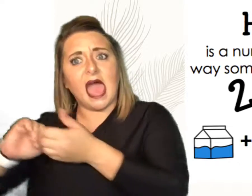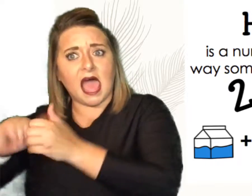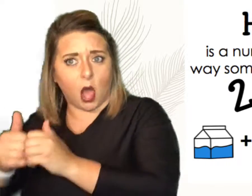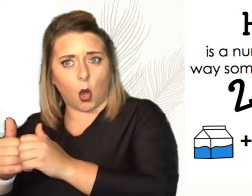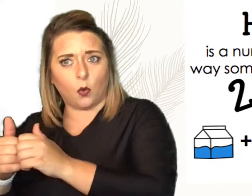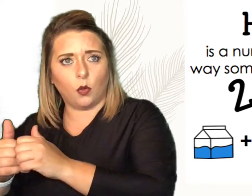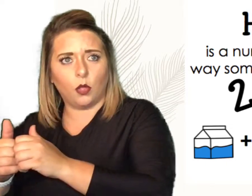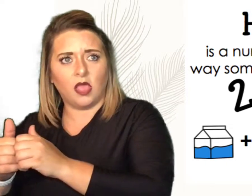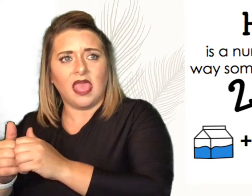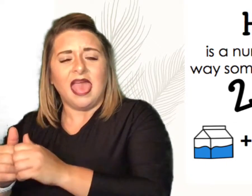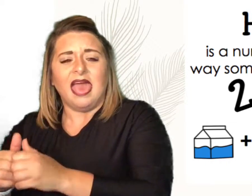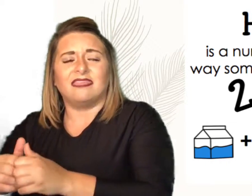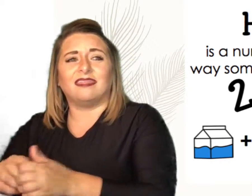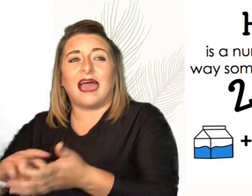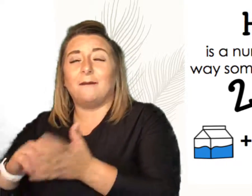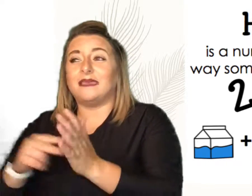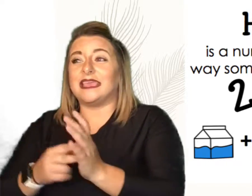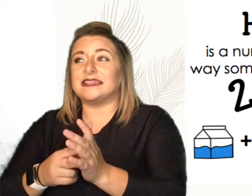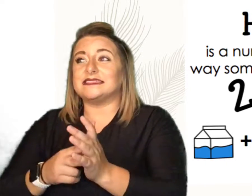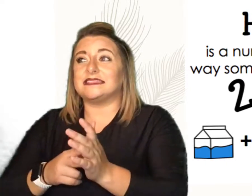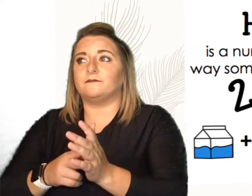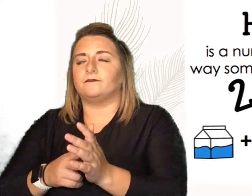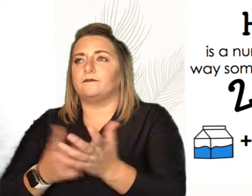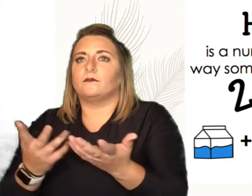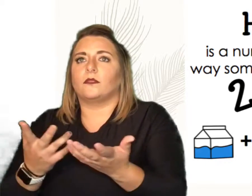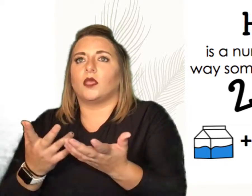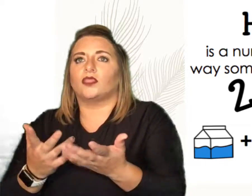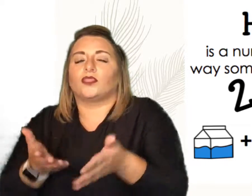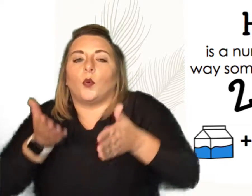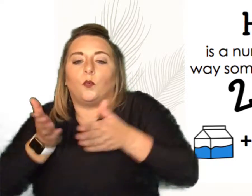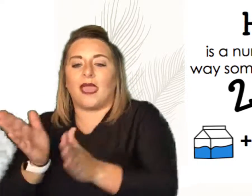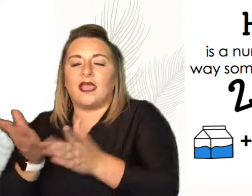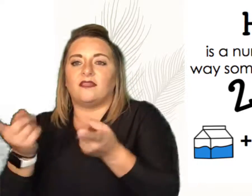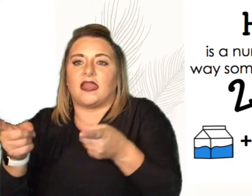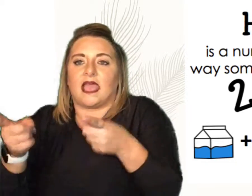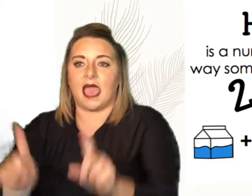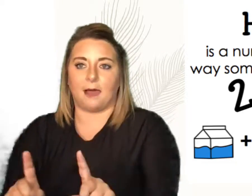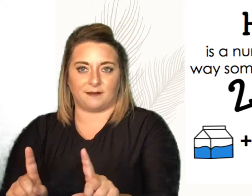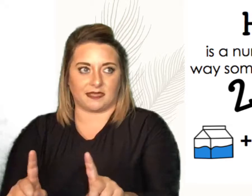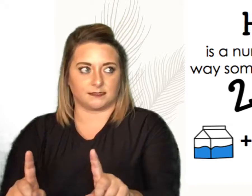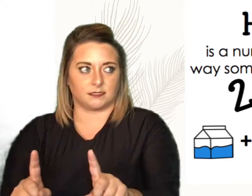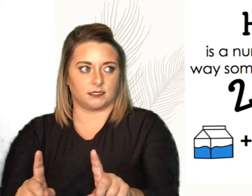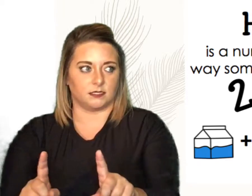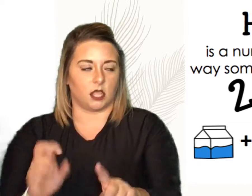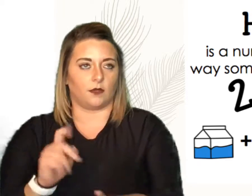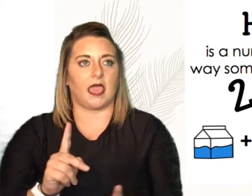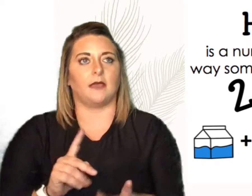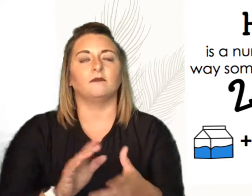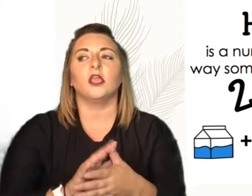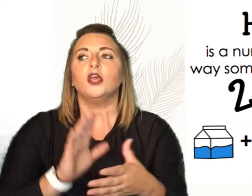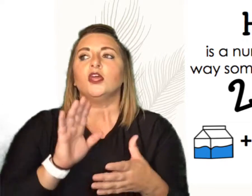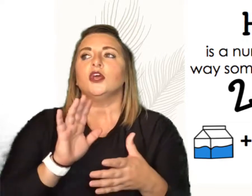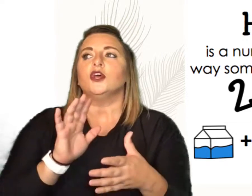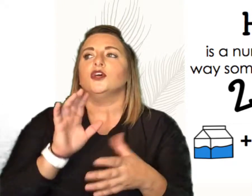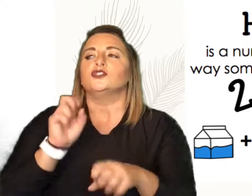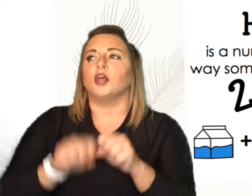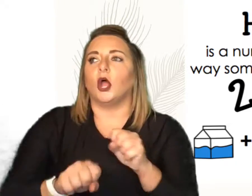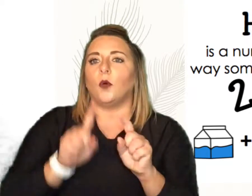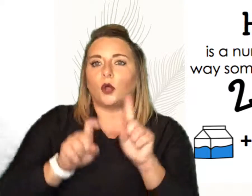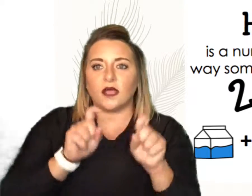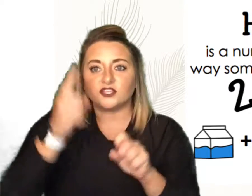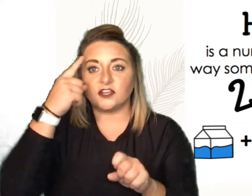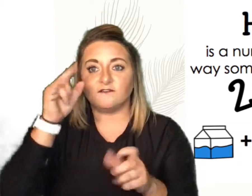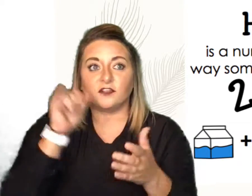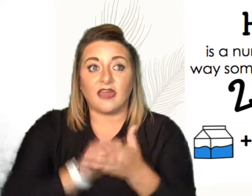asking how, then that means the way that it happened, okay?